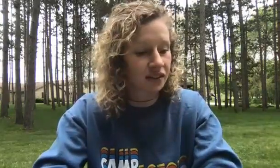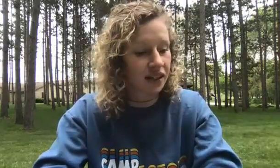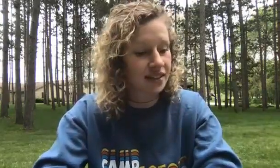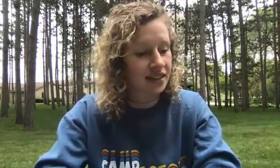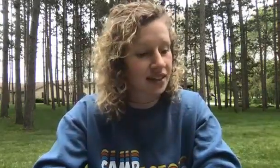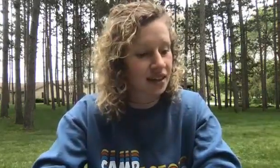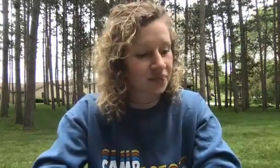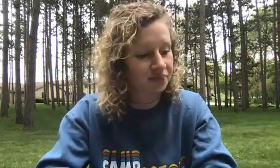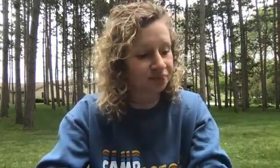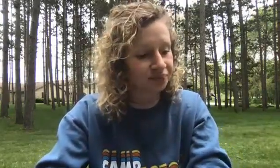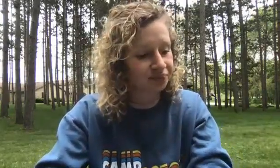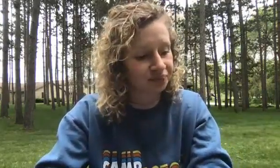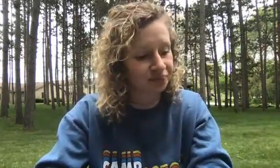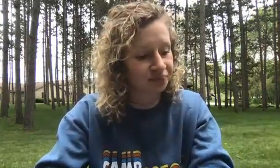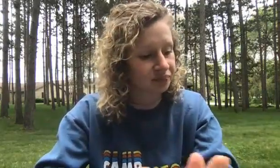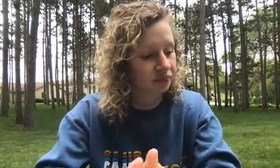Let's see.